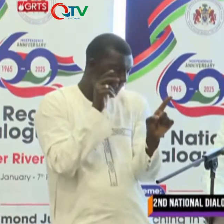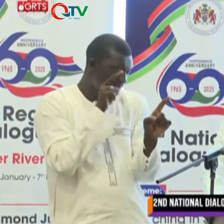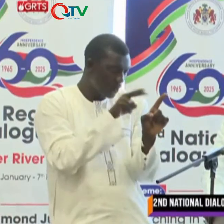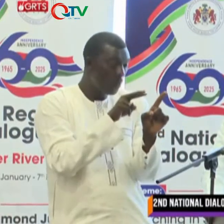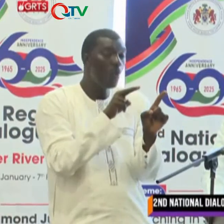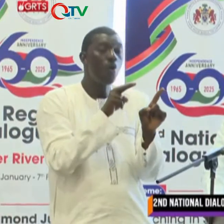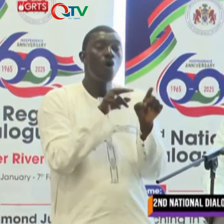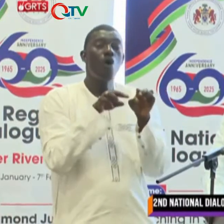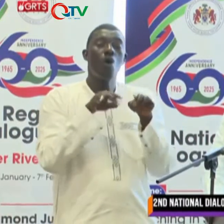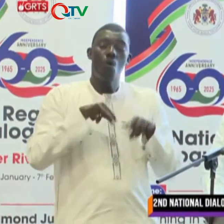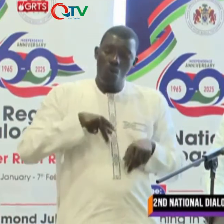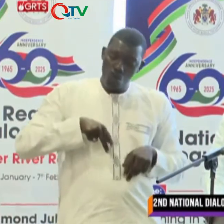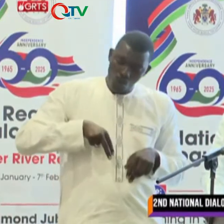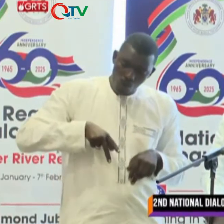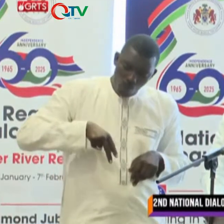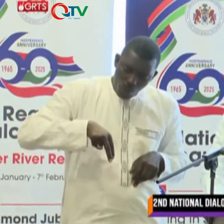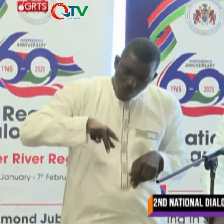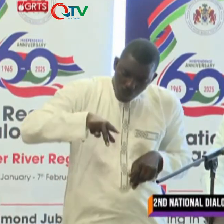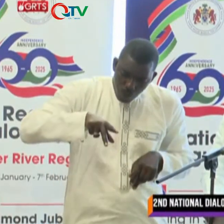marching figuratively